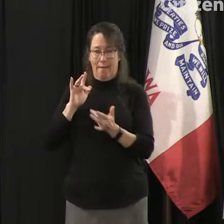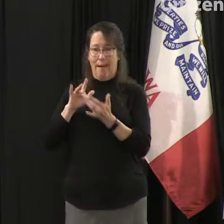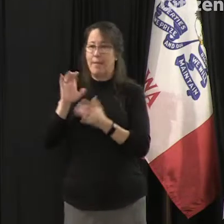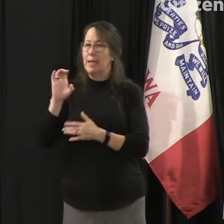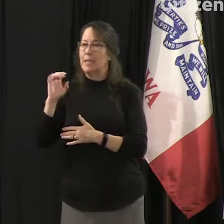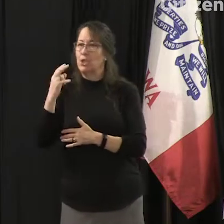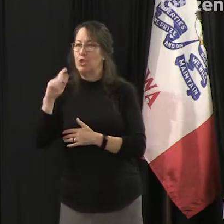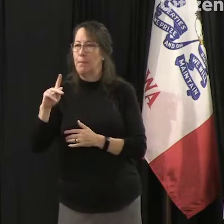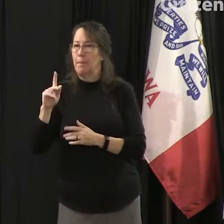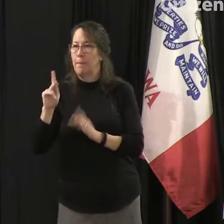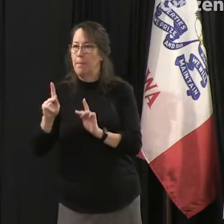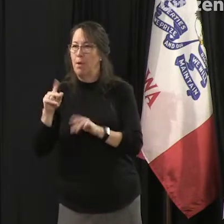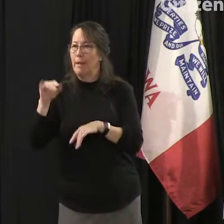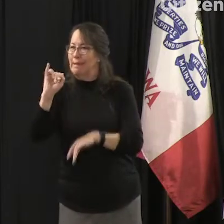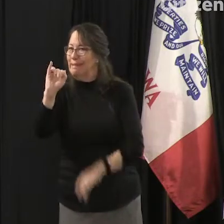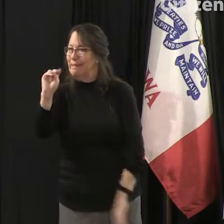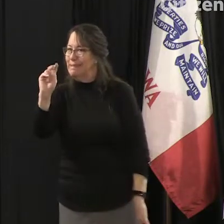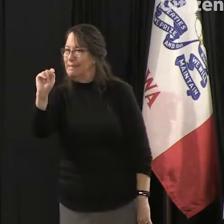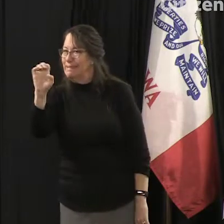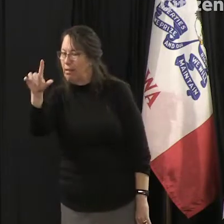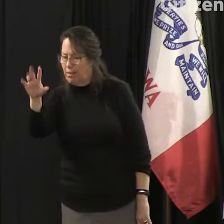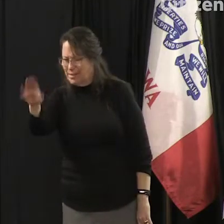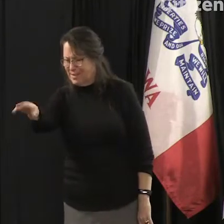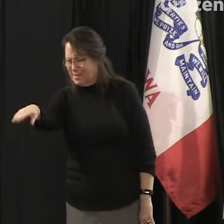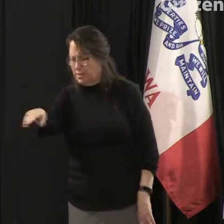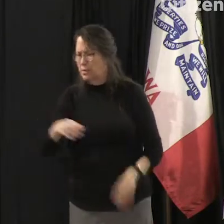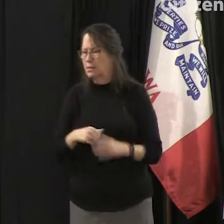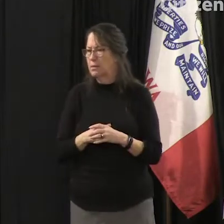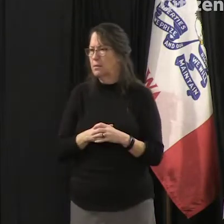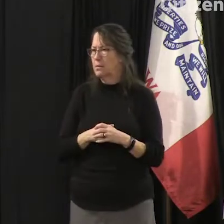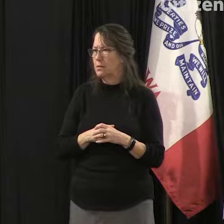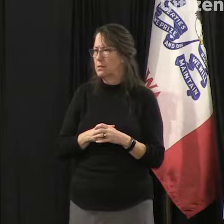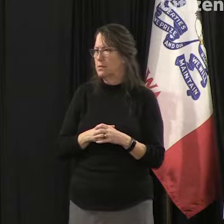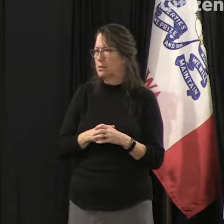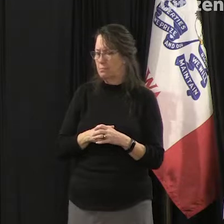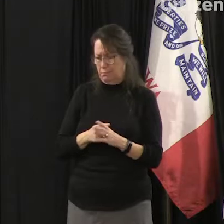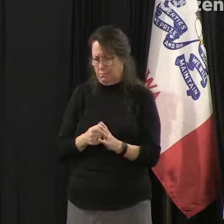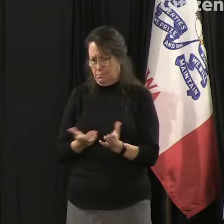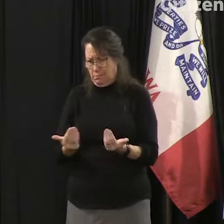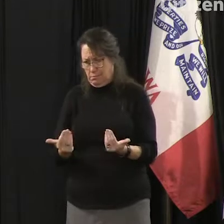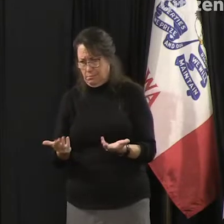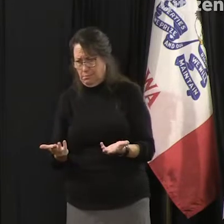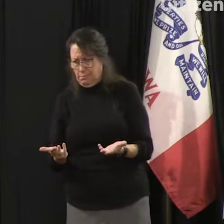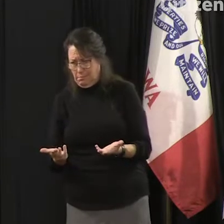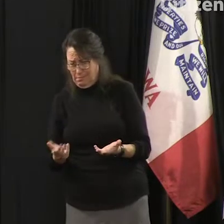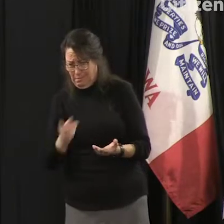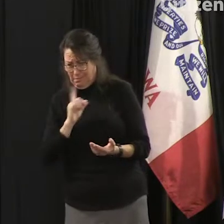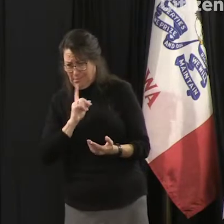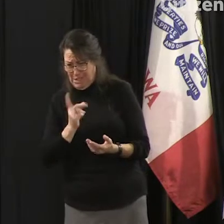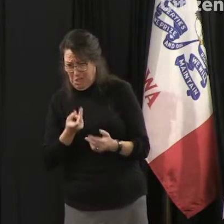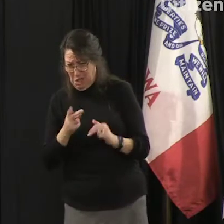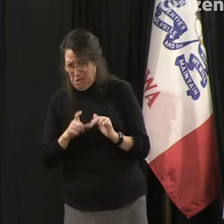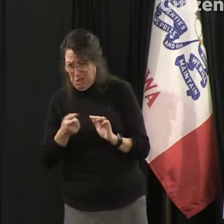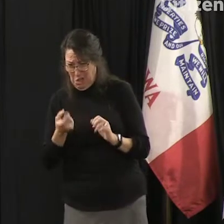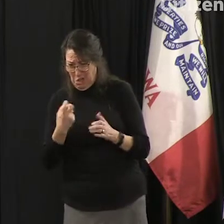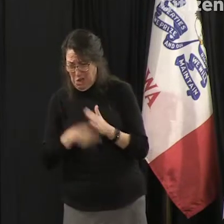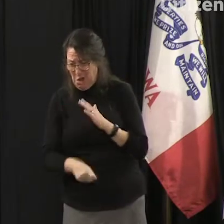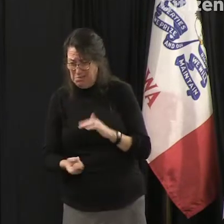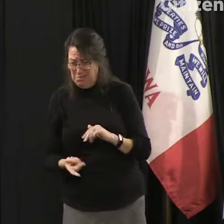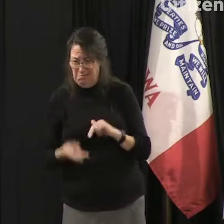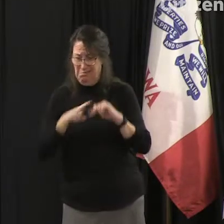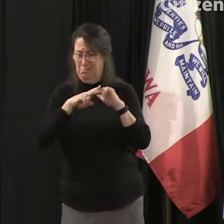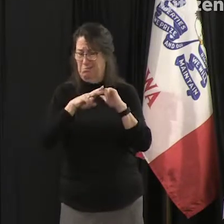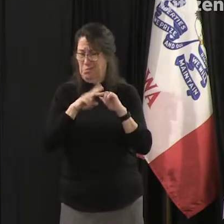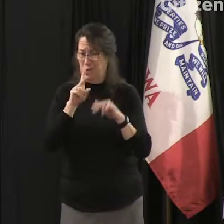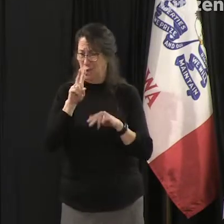of the chip people and Intel, and I said, you know, it's going to cost a couple $100 to